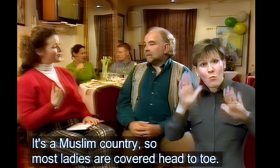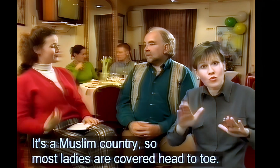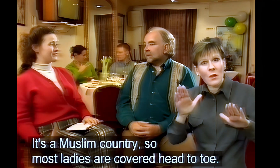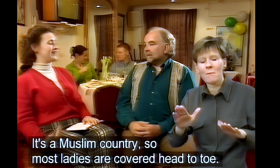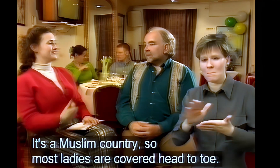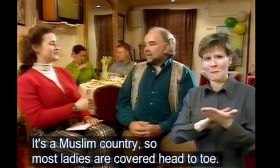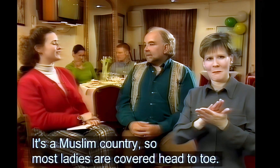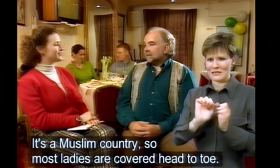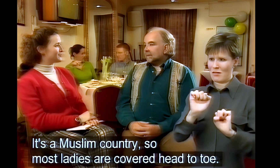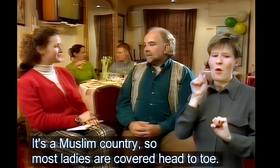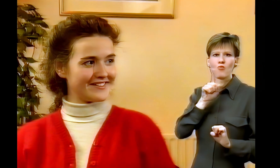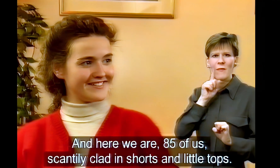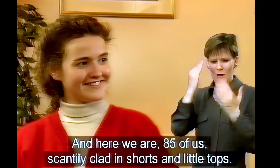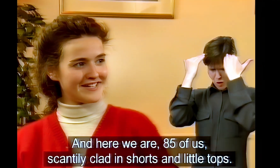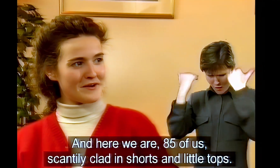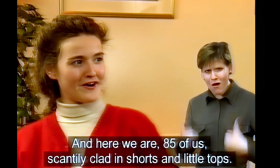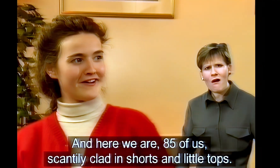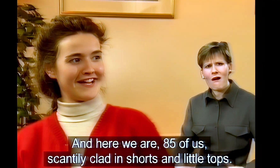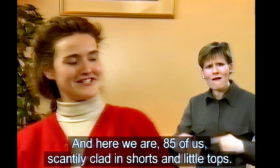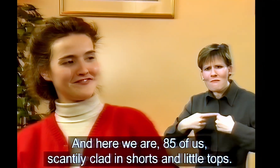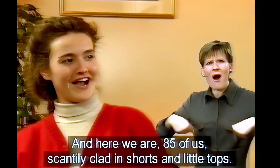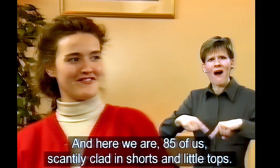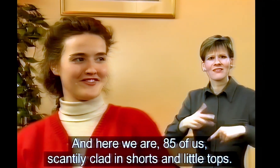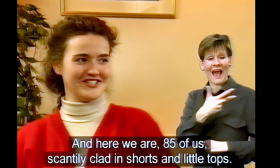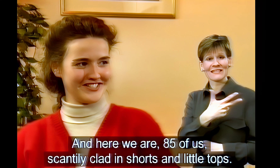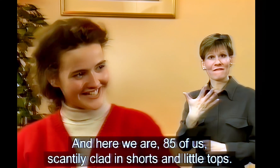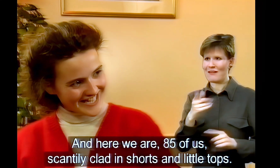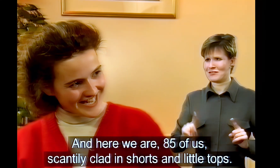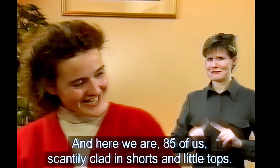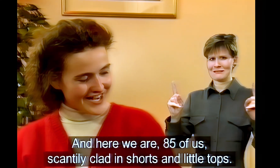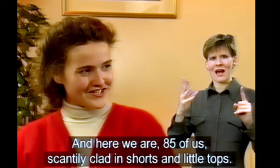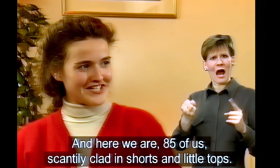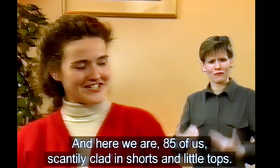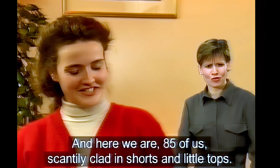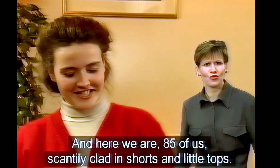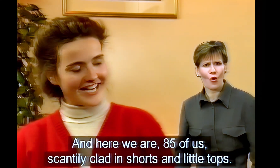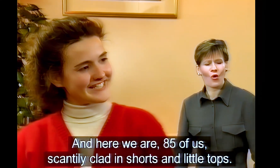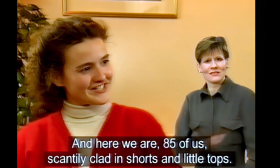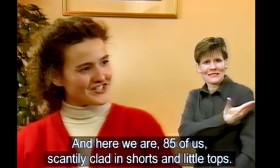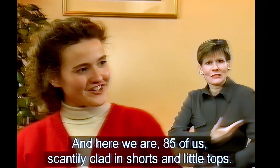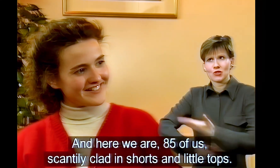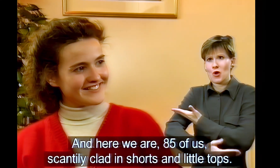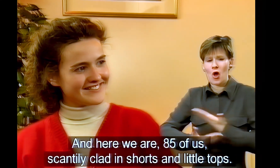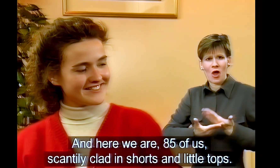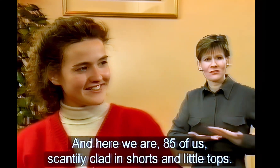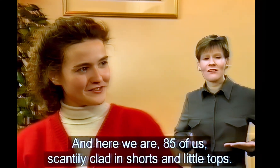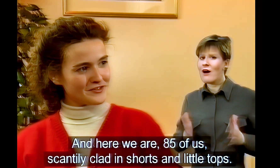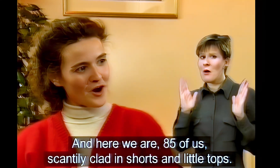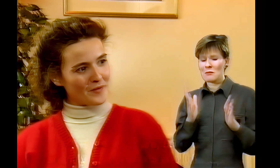covered from head to toe in clothing, and here we are, 85 of us, scantily clad in shorts and little tops,